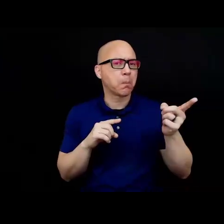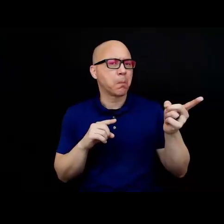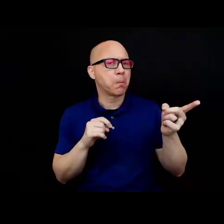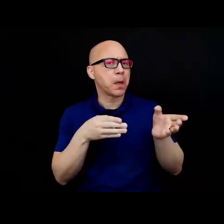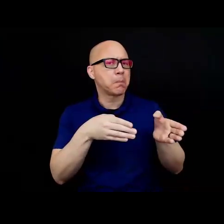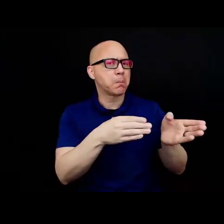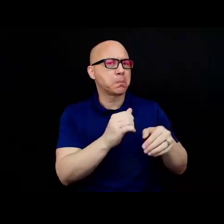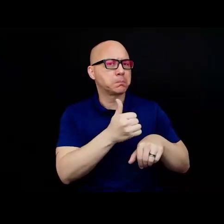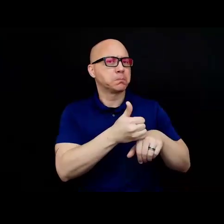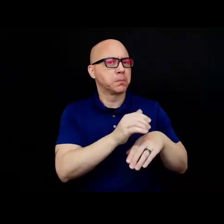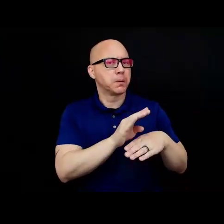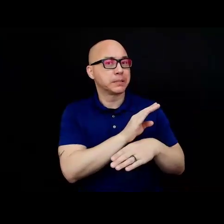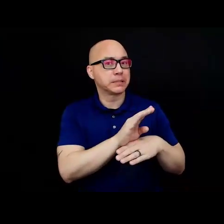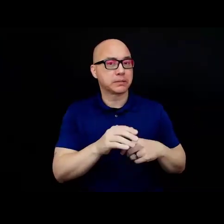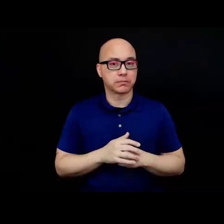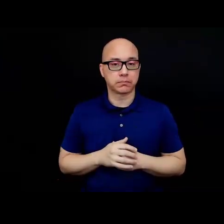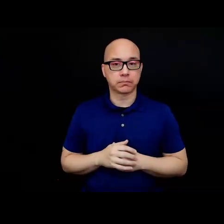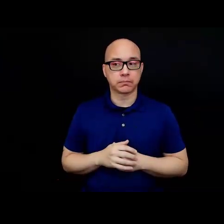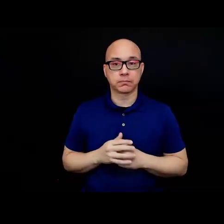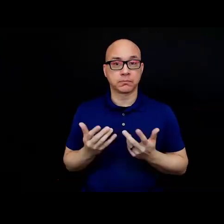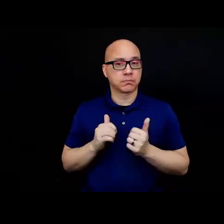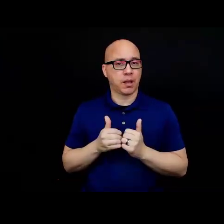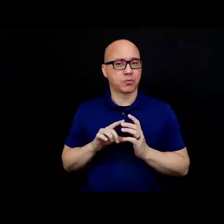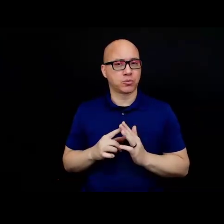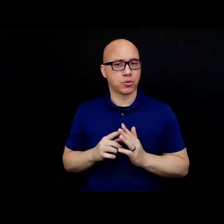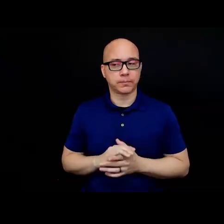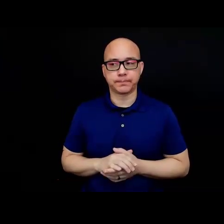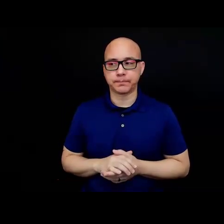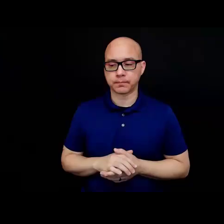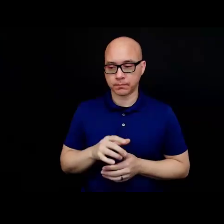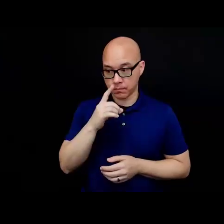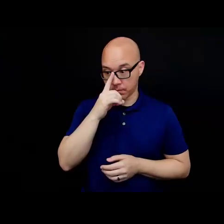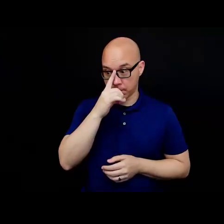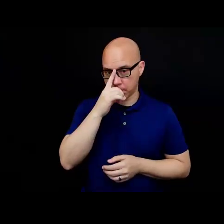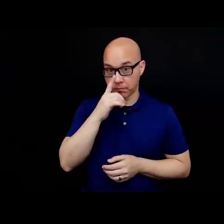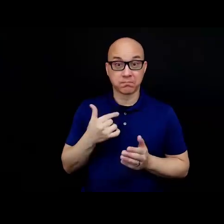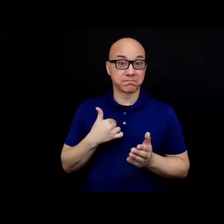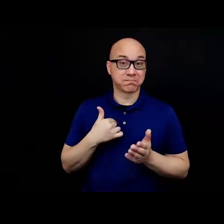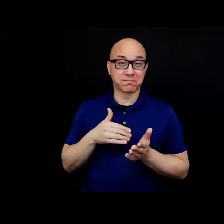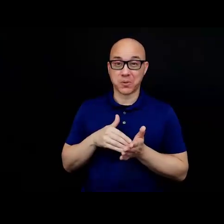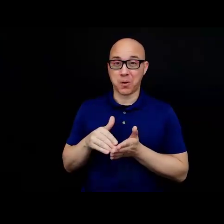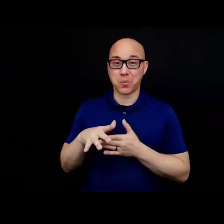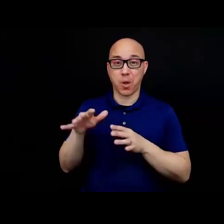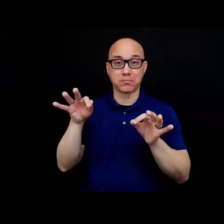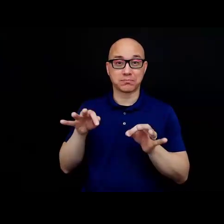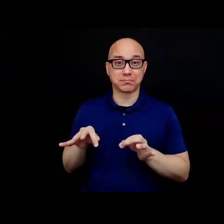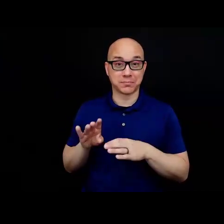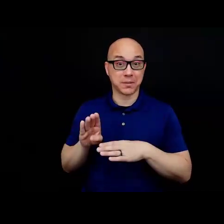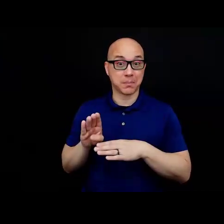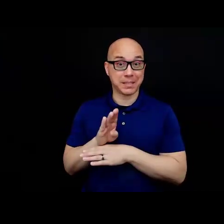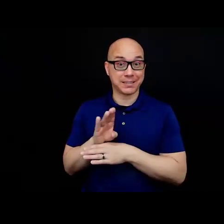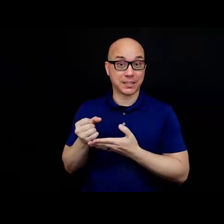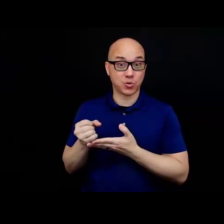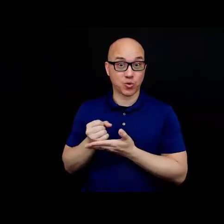started? Now, I like to always talk about business credit cards. I'm not saying this is a